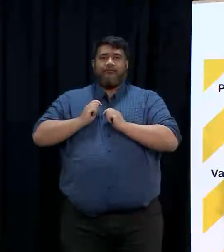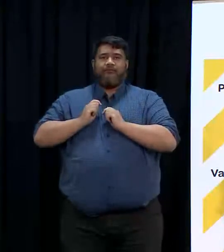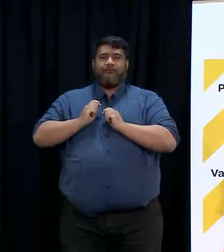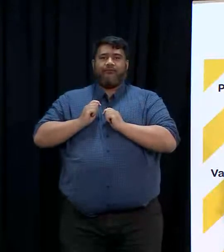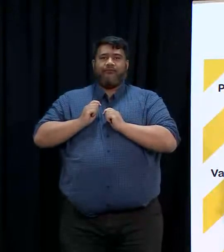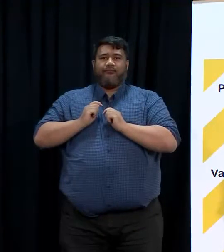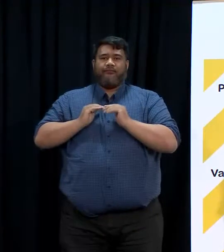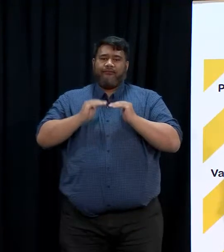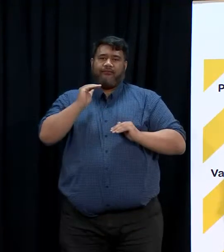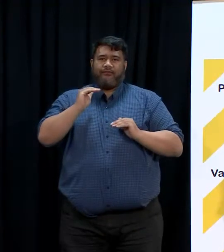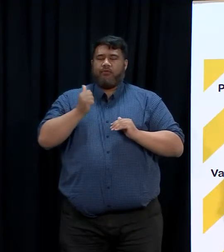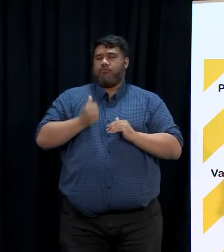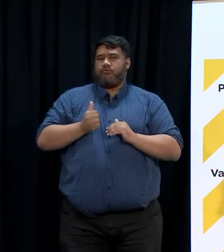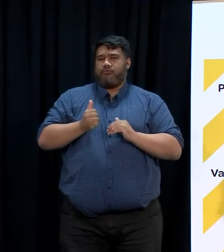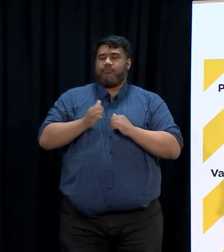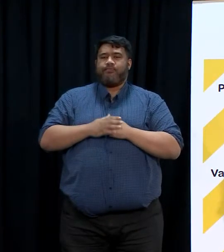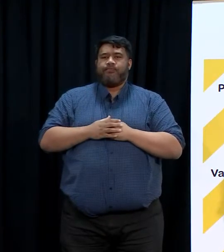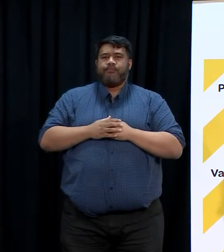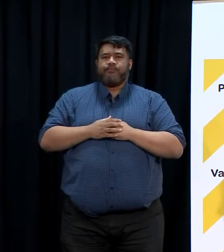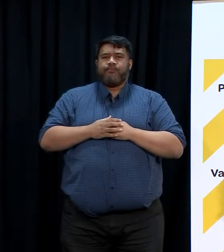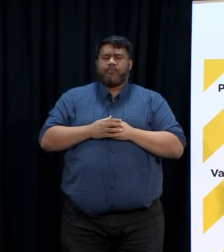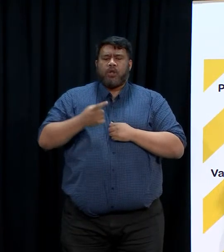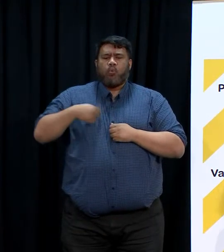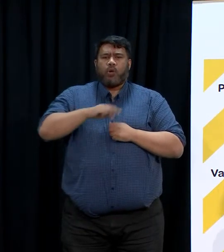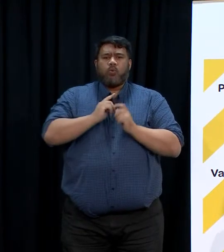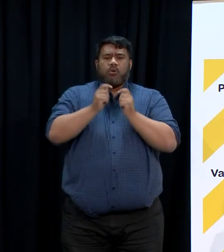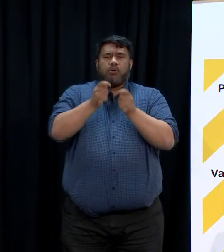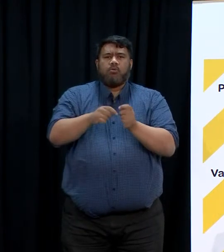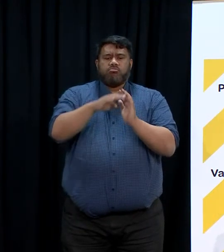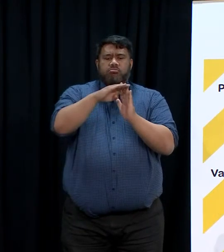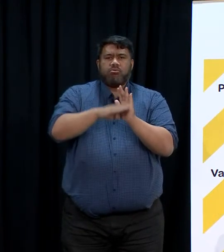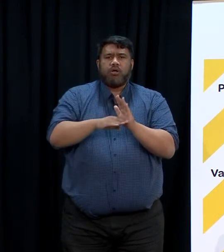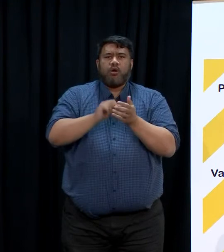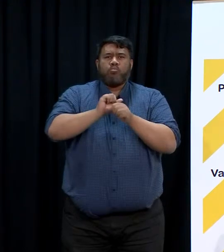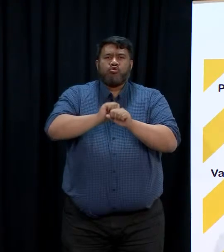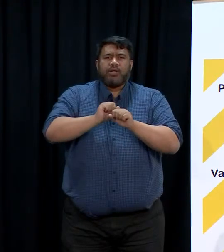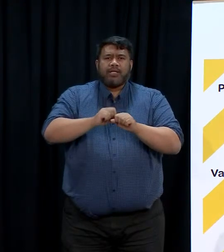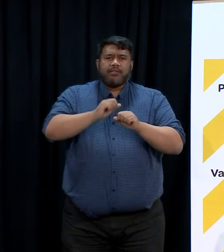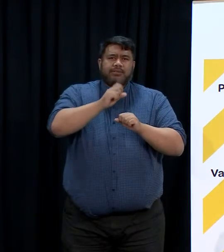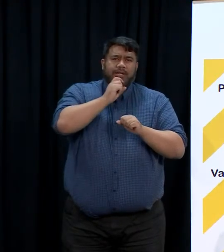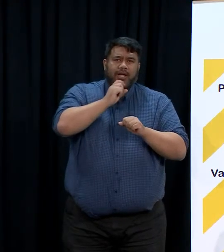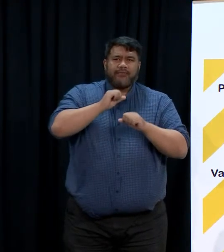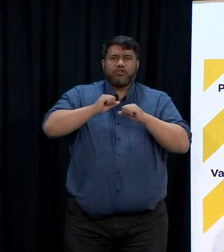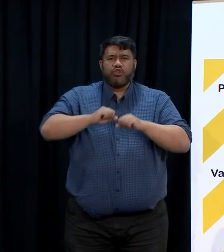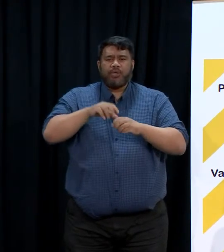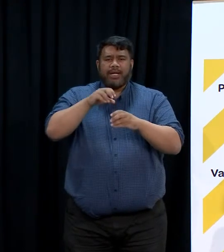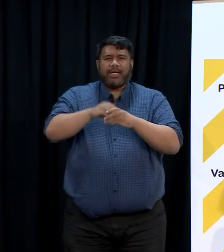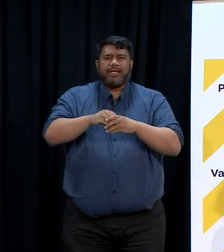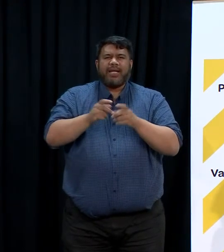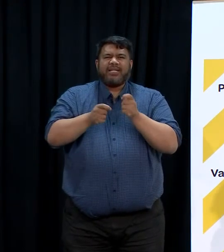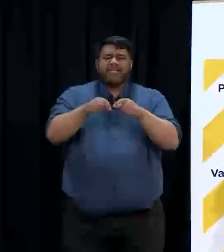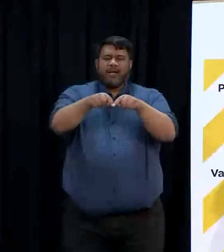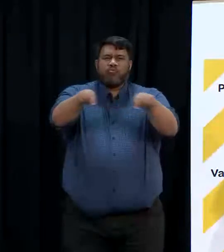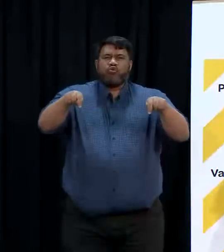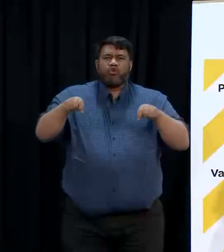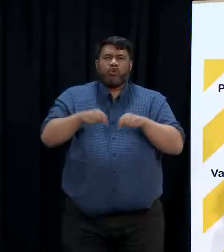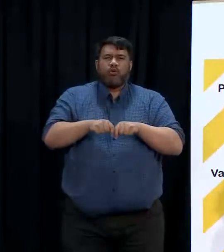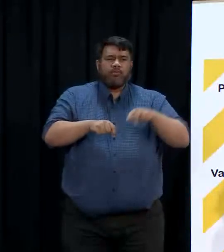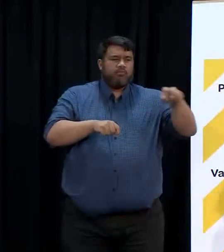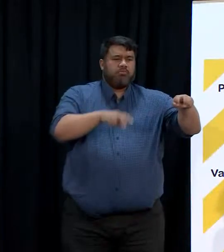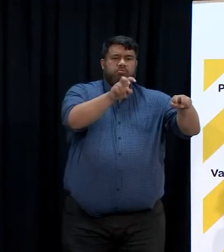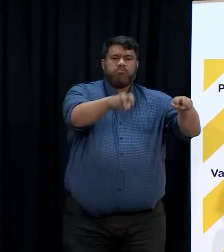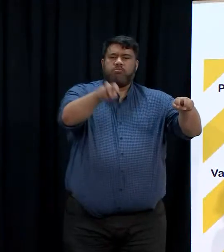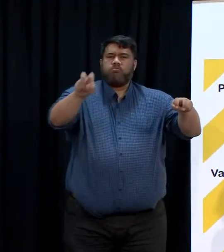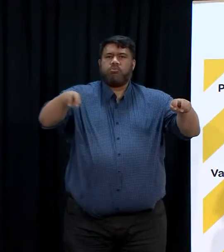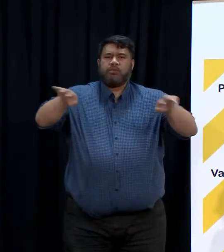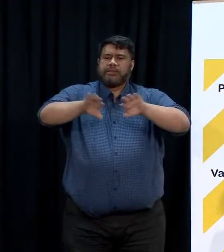health measures in place to protect staff and students in the exam rooms. Those familiar with exams will know that social distancing is an integral part